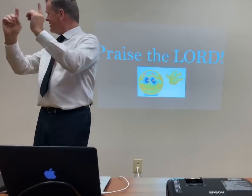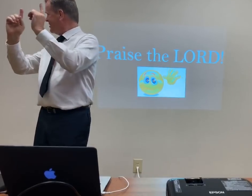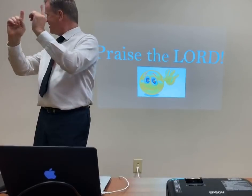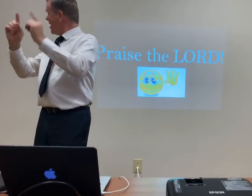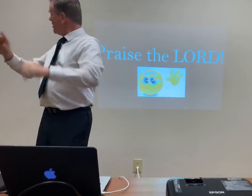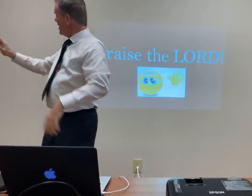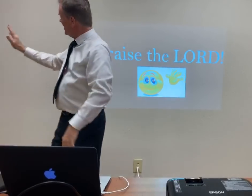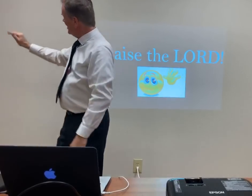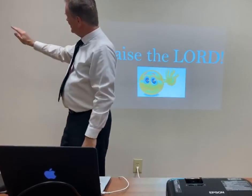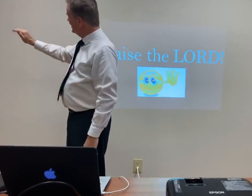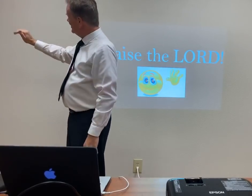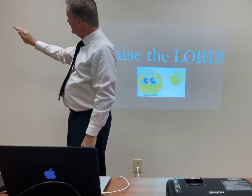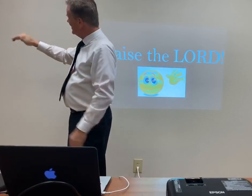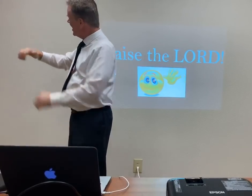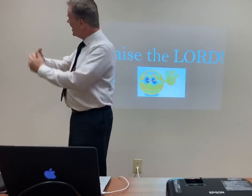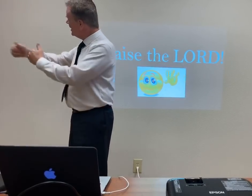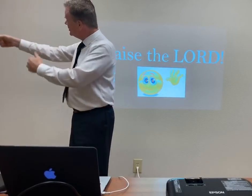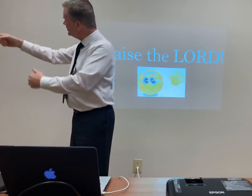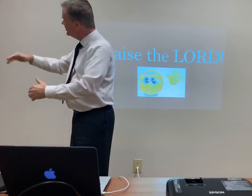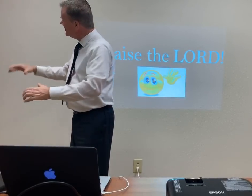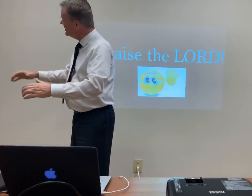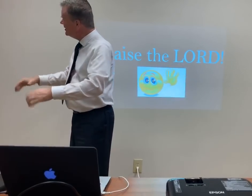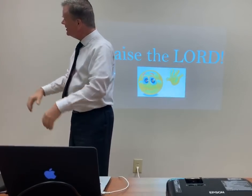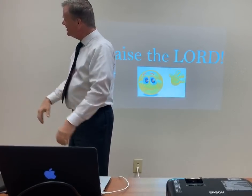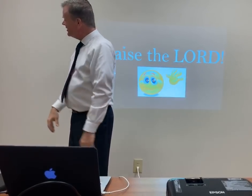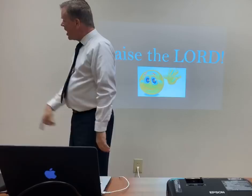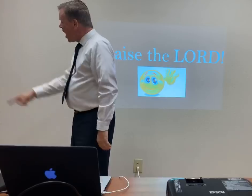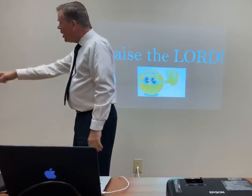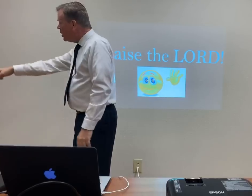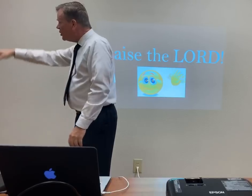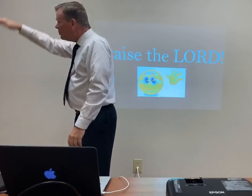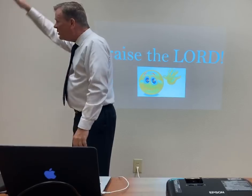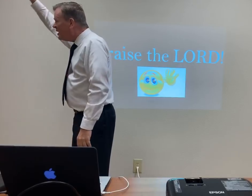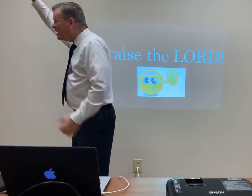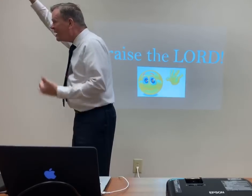All right, let's go ahead and... Hey, how you doing?